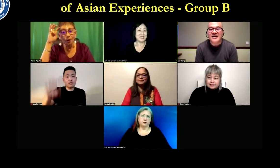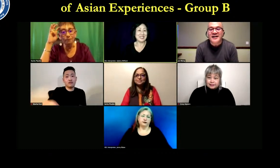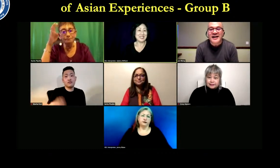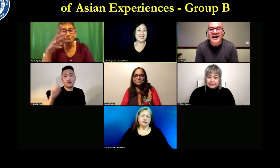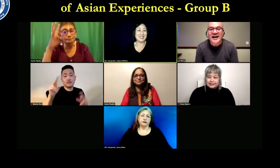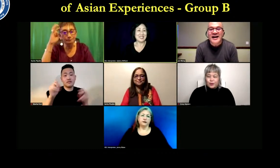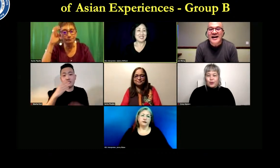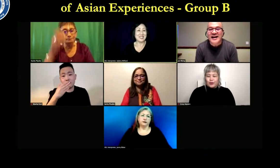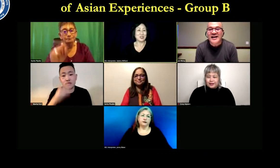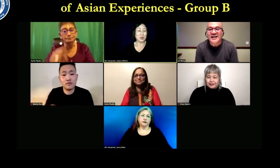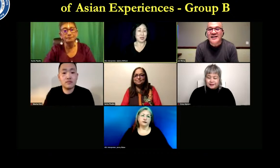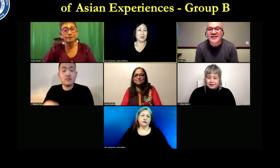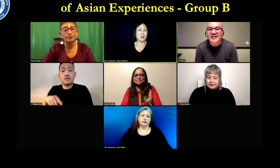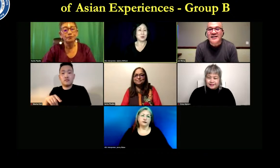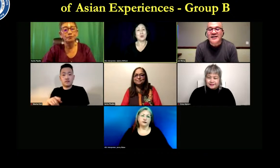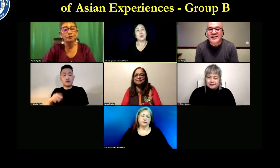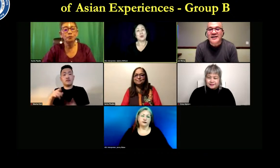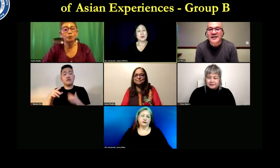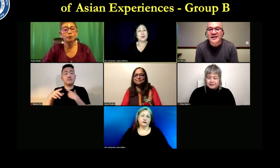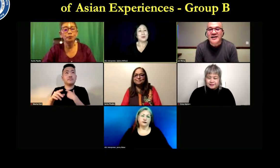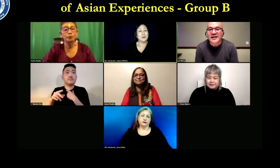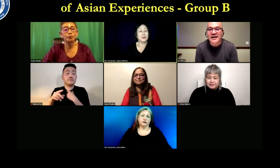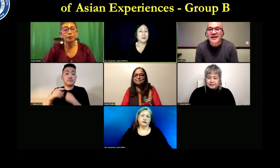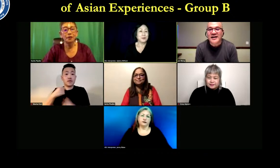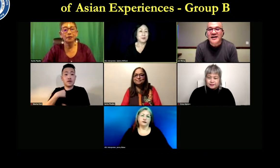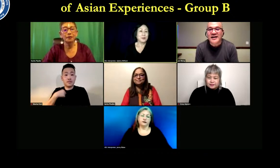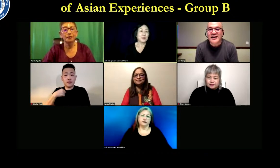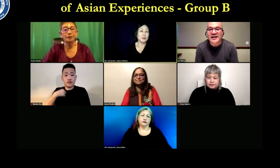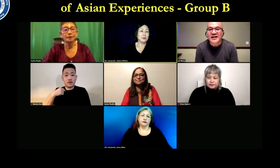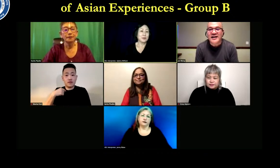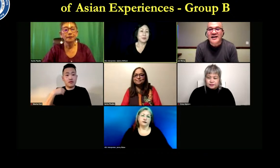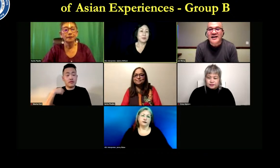Hello. Yes, go ahead.